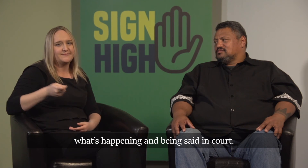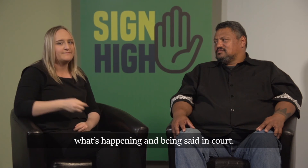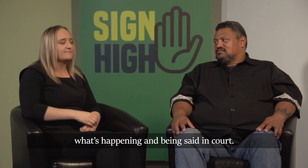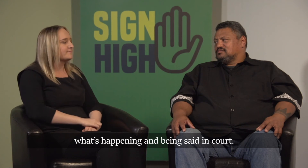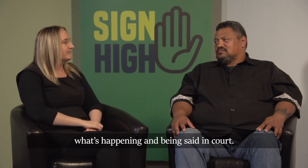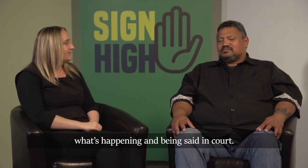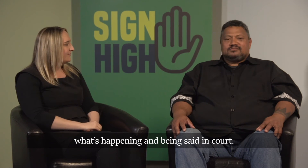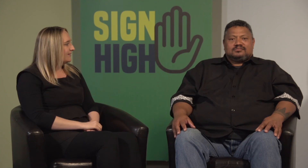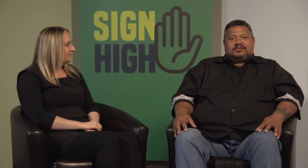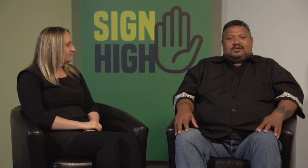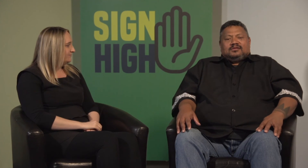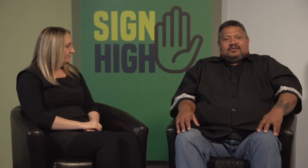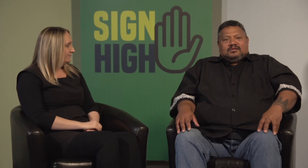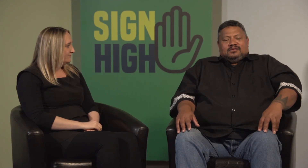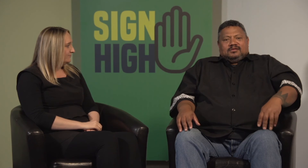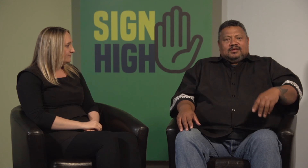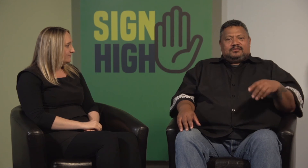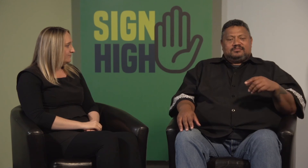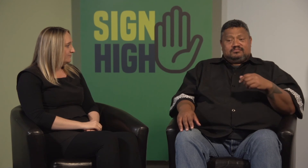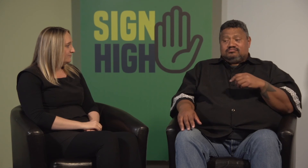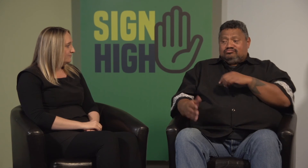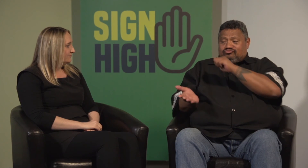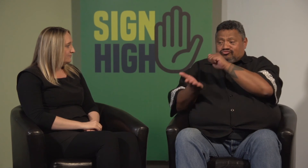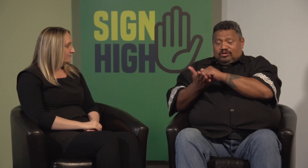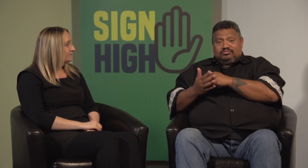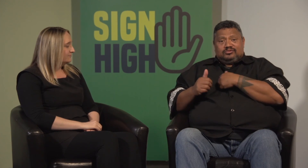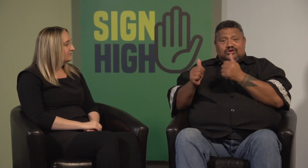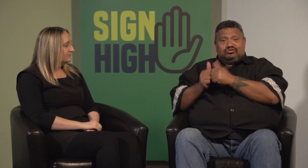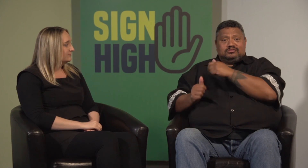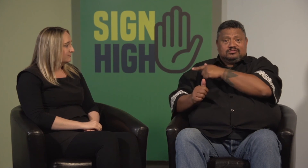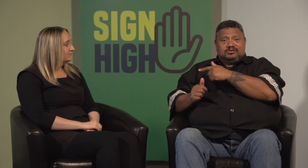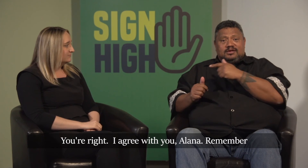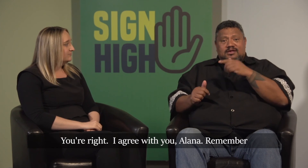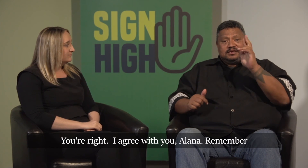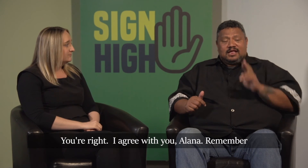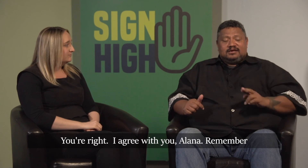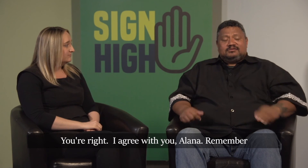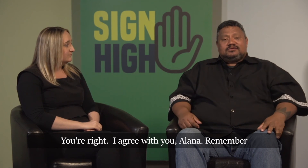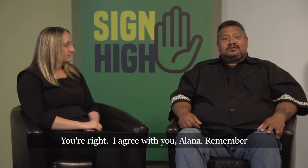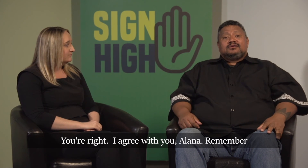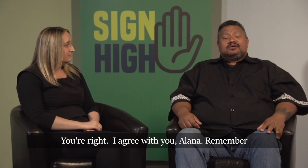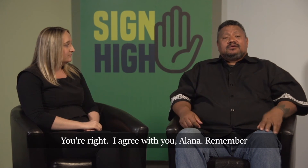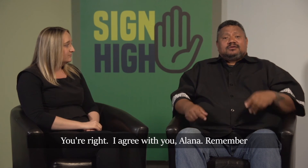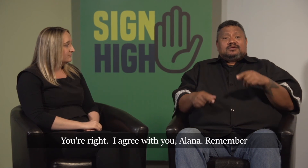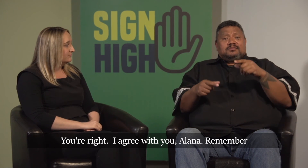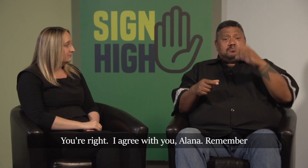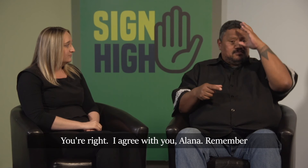happening and being said in court. You're right. I agree with you,